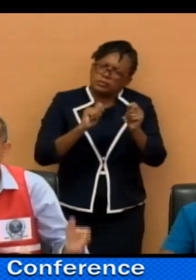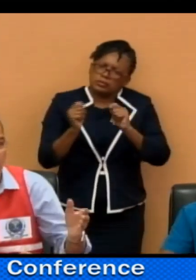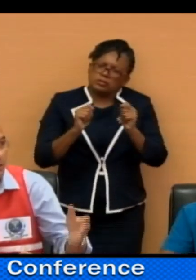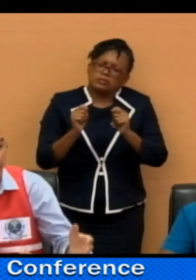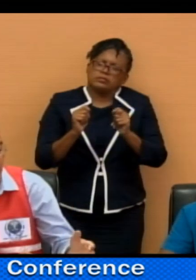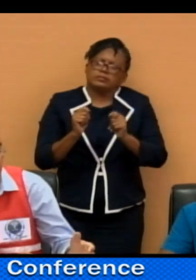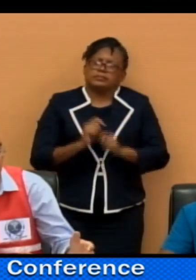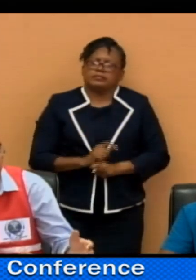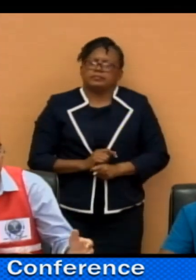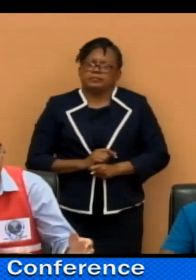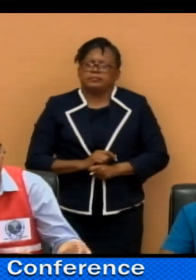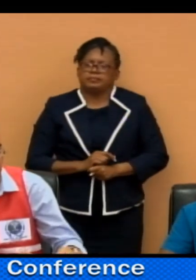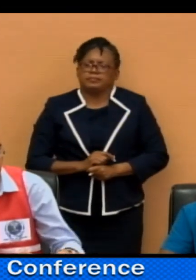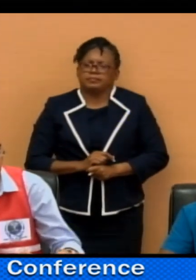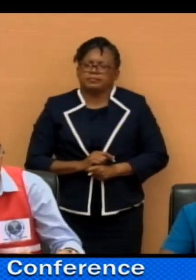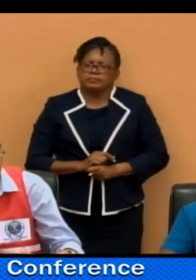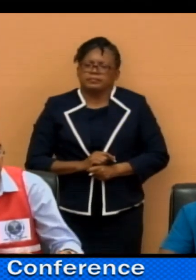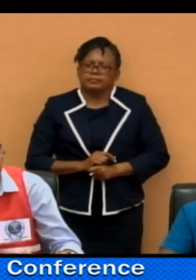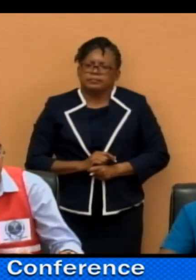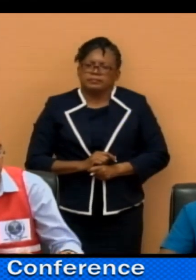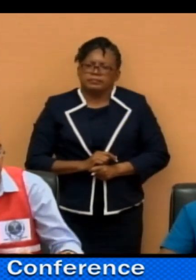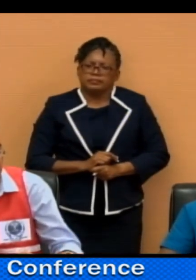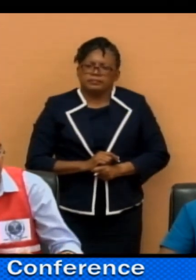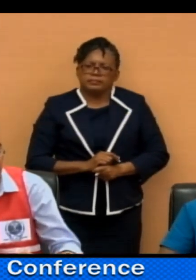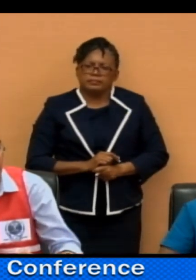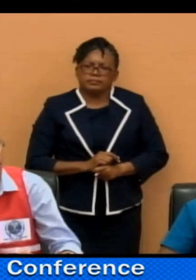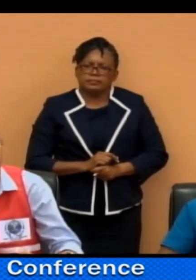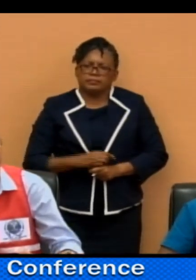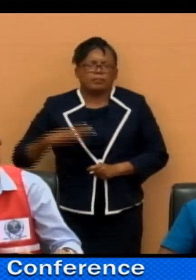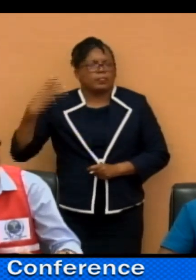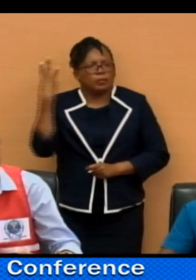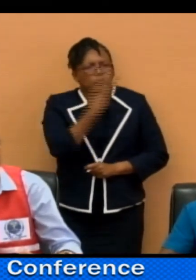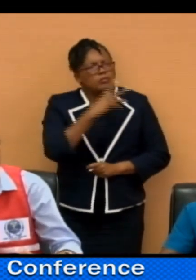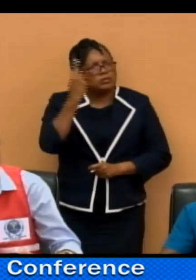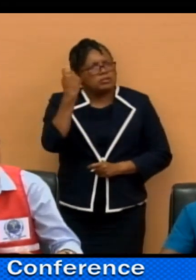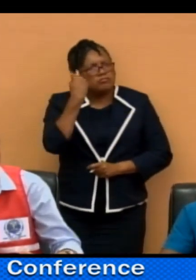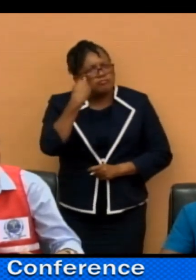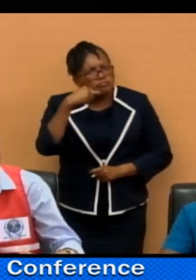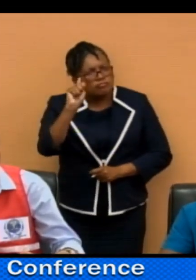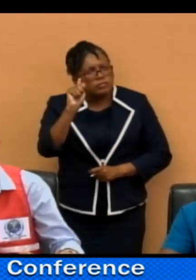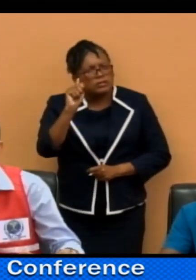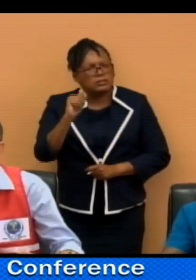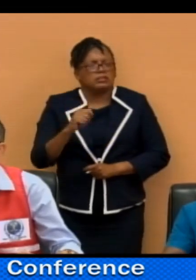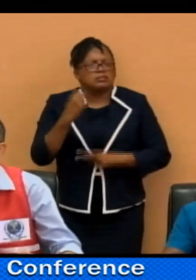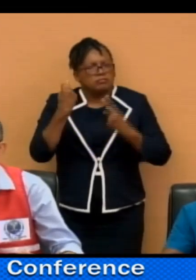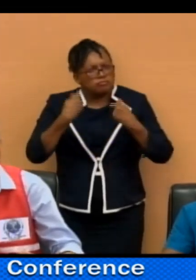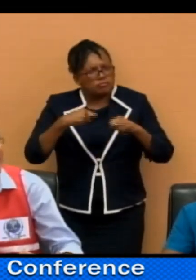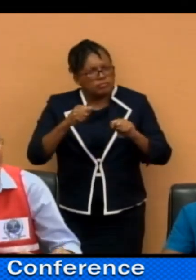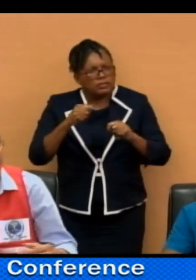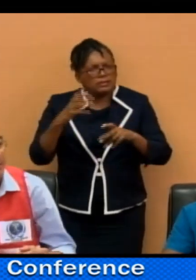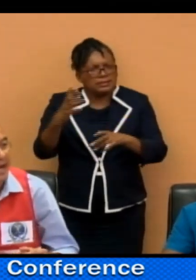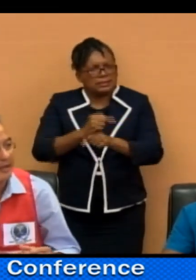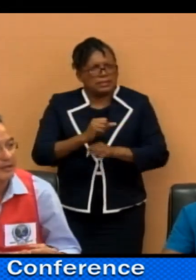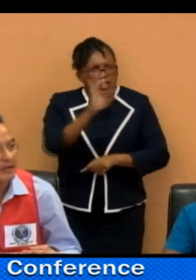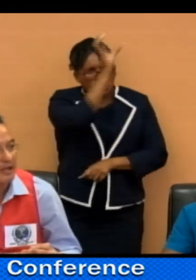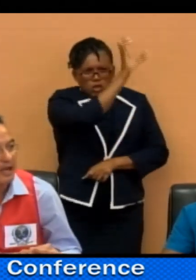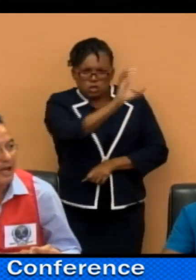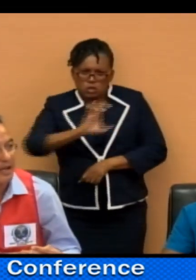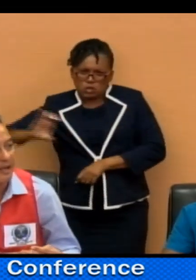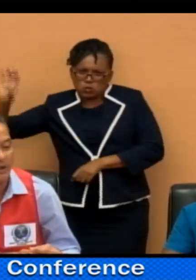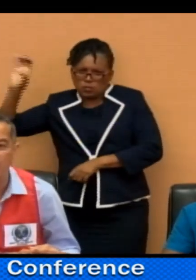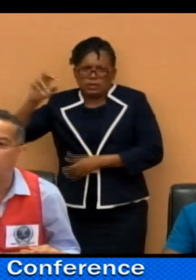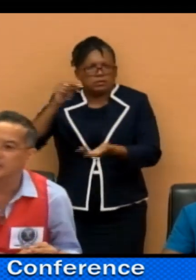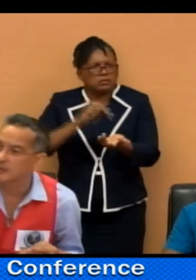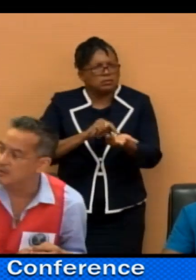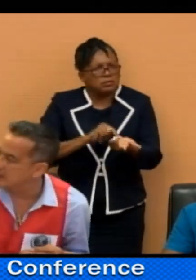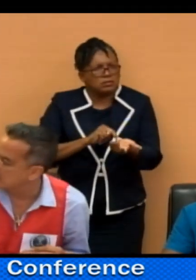instance, we were trying to get the Cuban nurses into Grenada in a timely manner, and